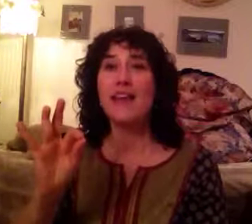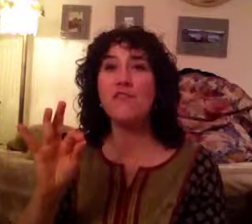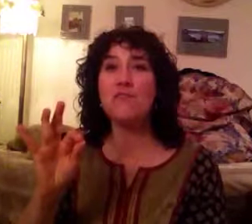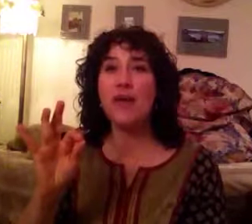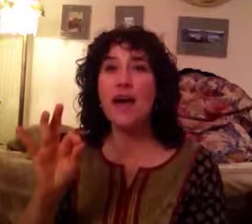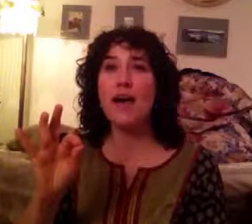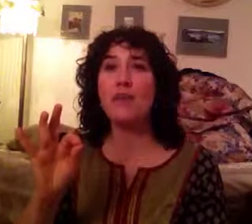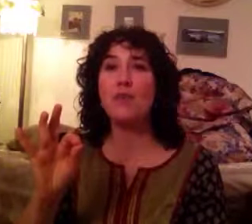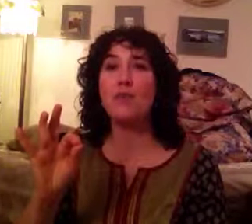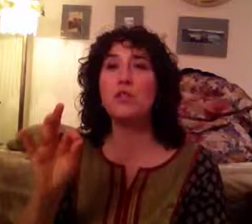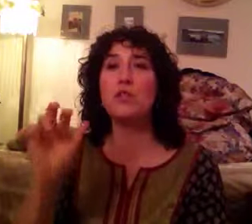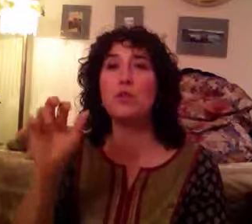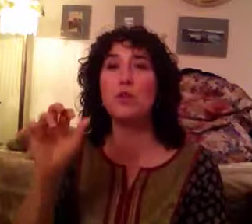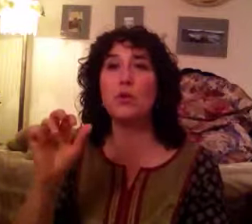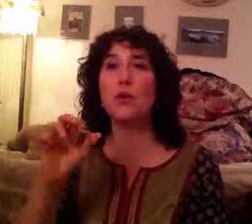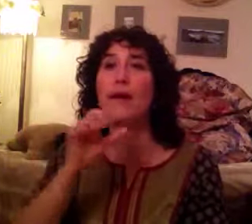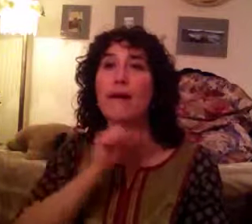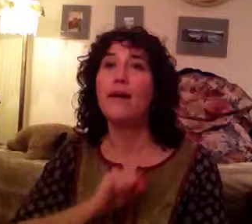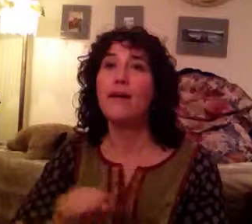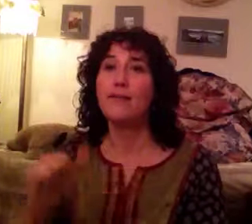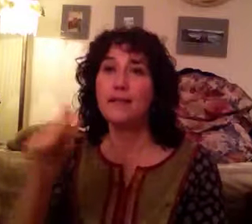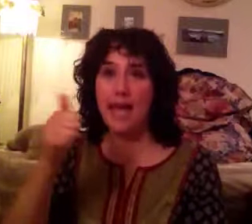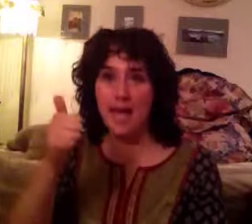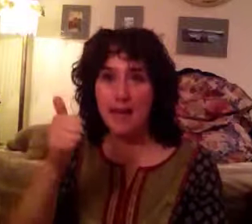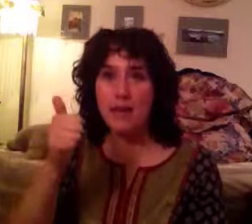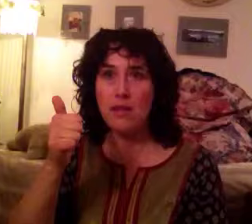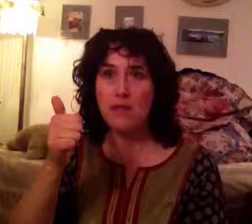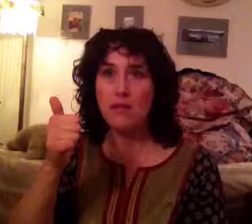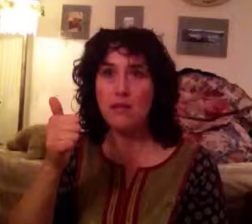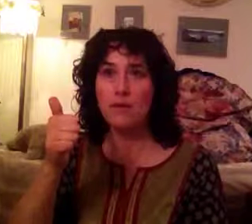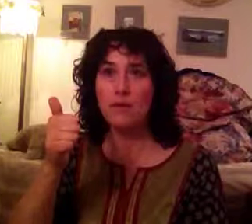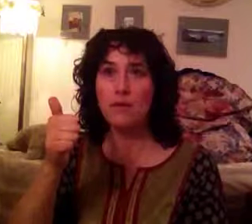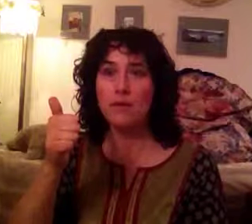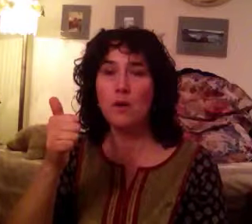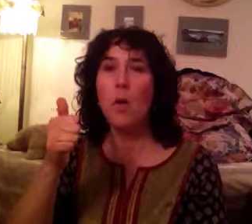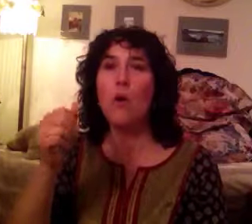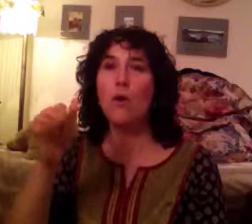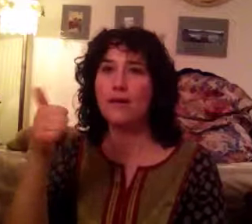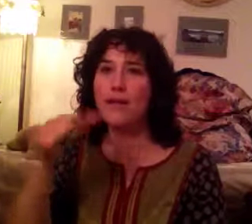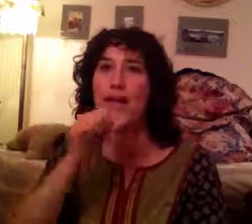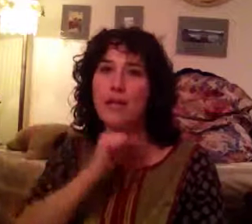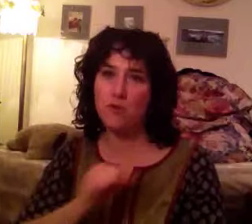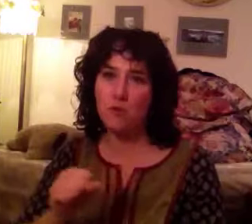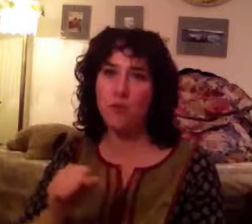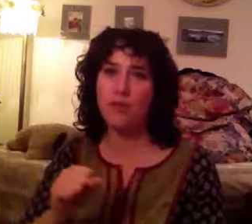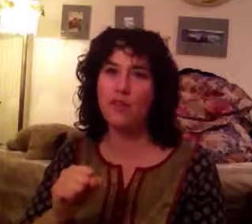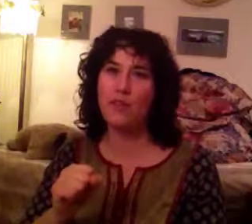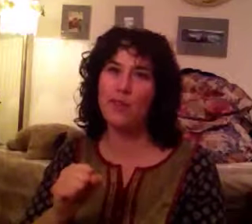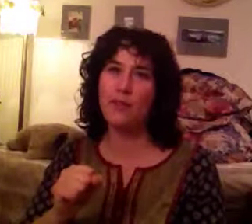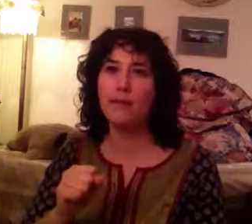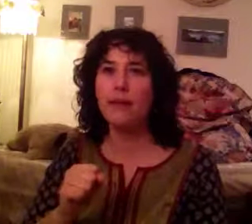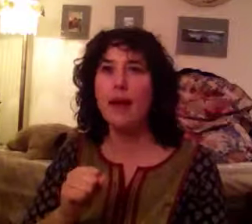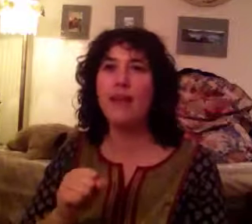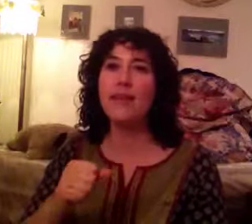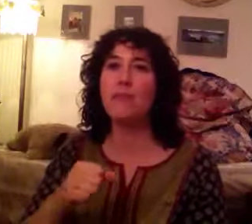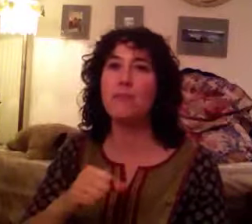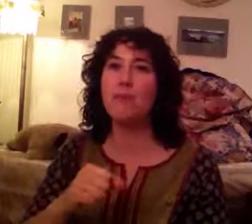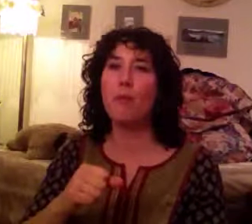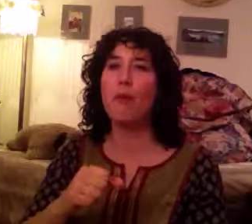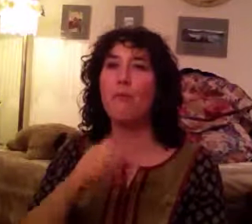after that you would do 10 or 10 years old, either one. I think more